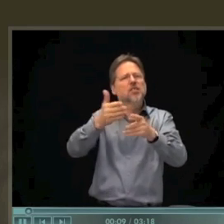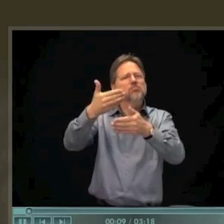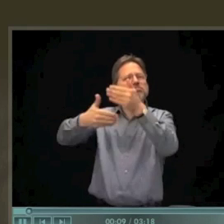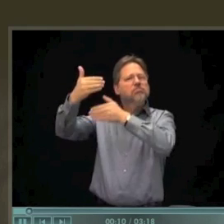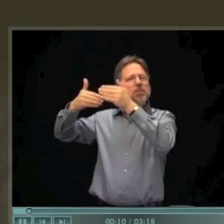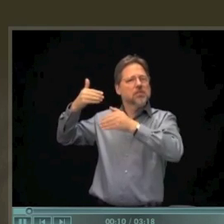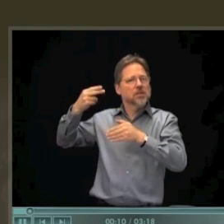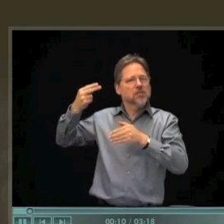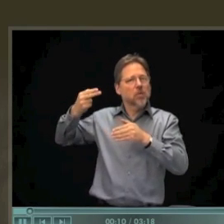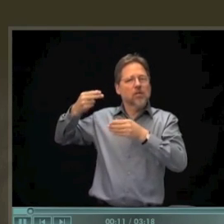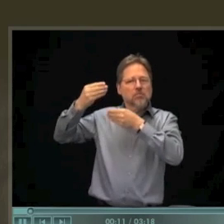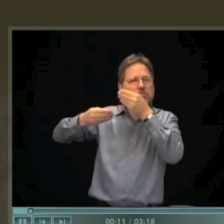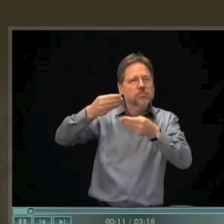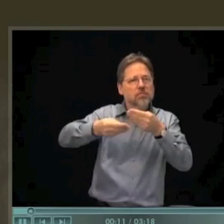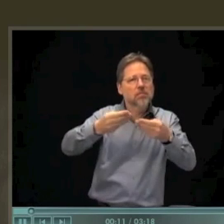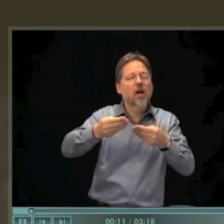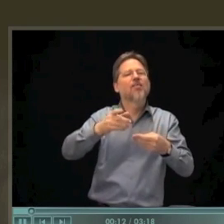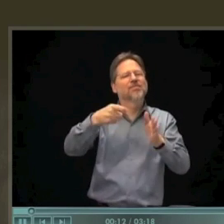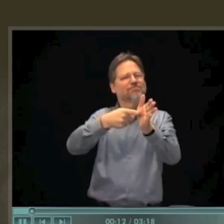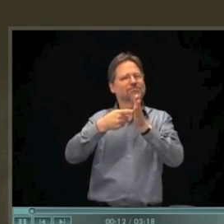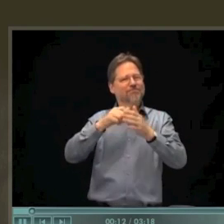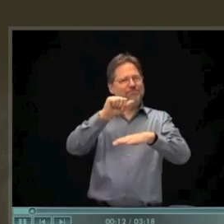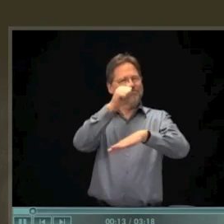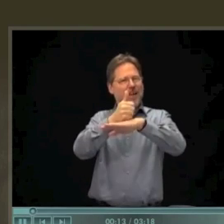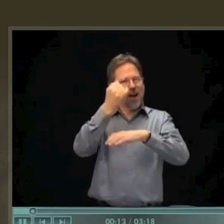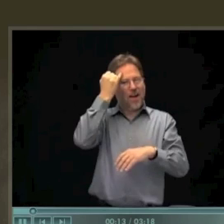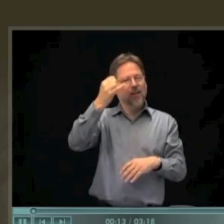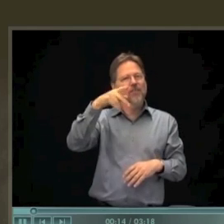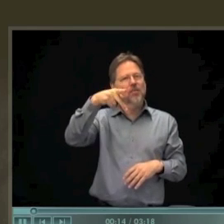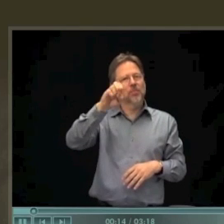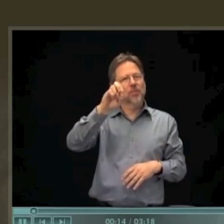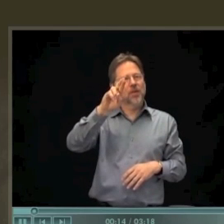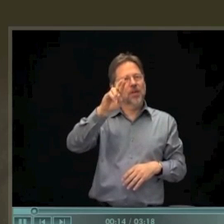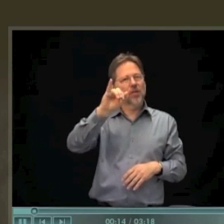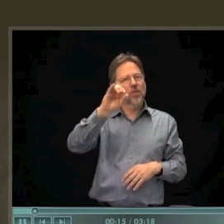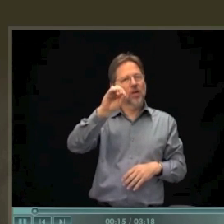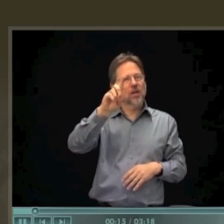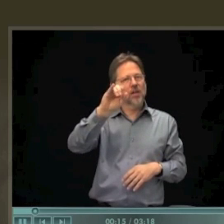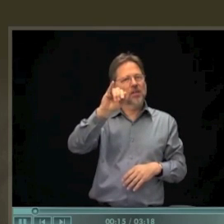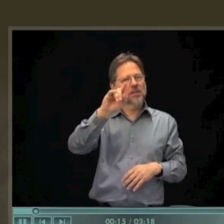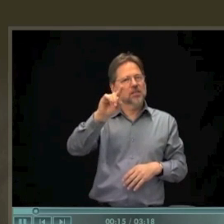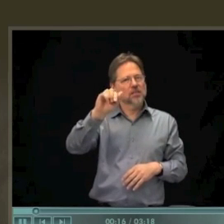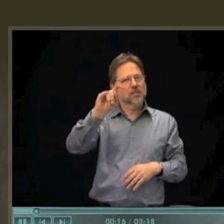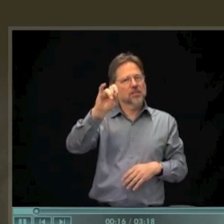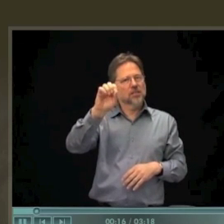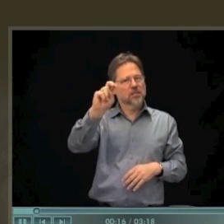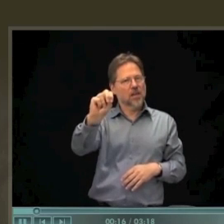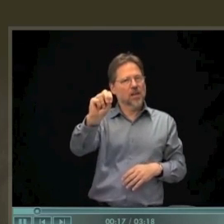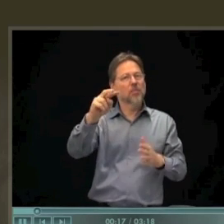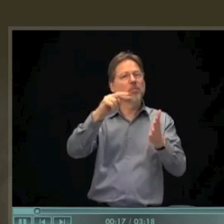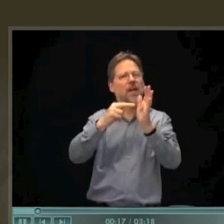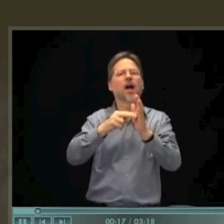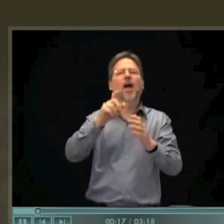So speaking about how to improve the science of etymology and looking at history and how